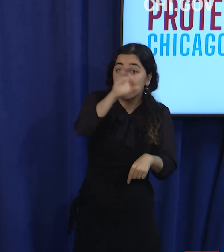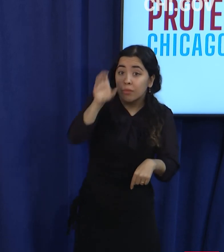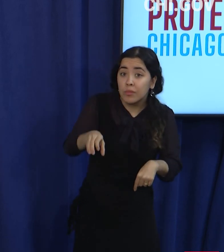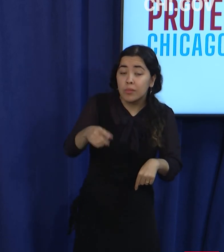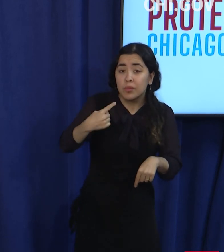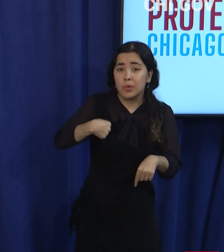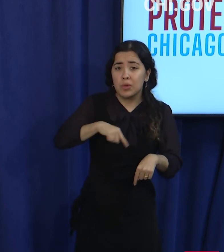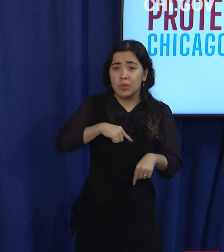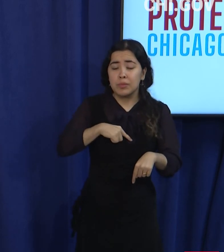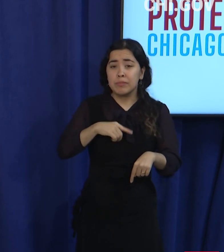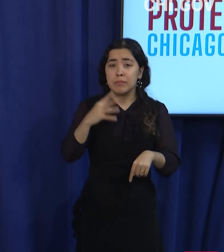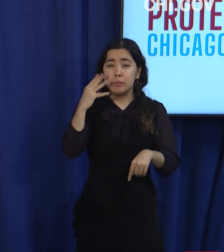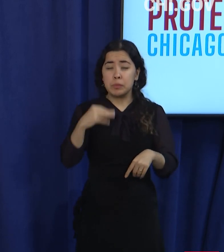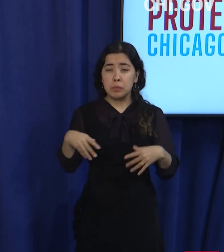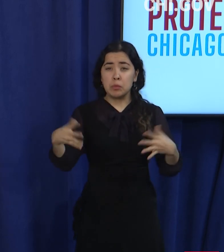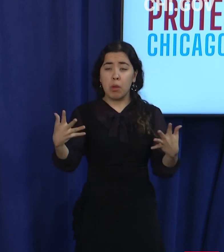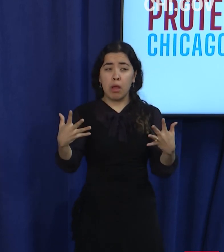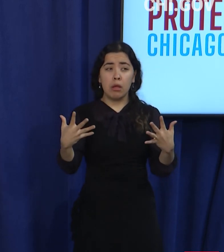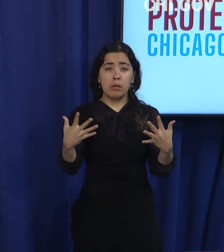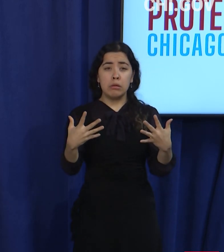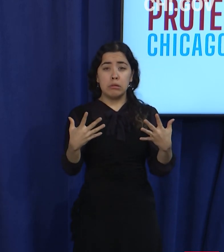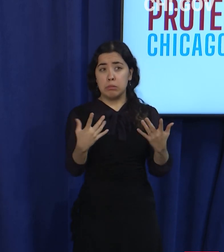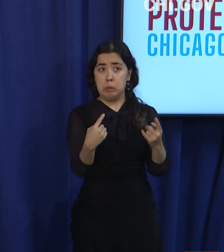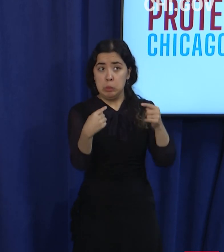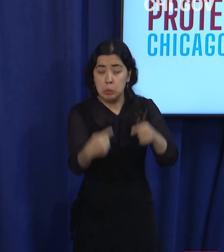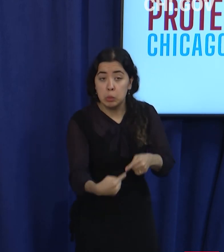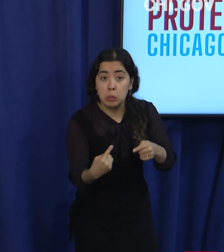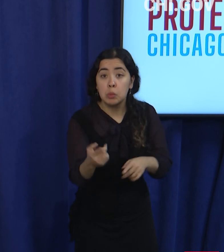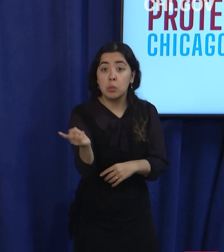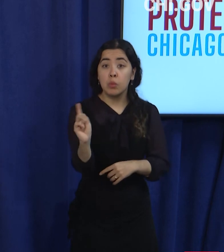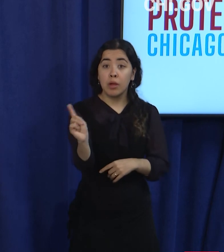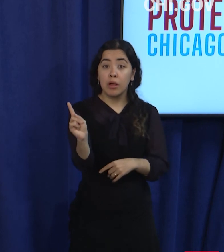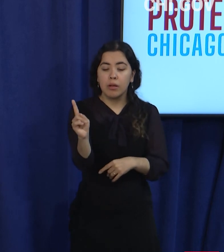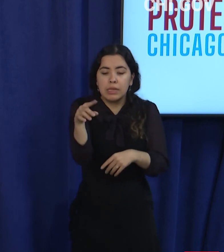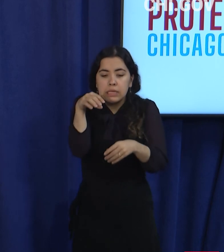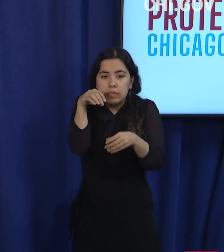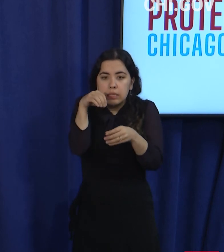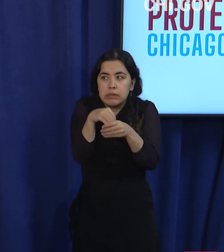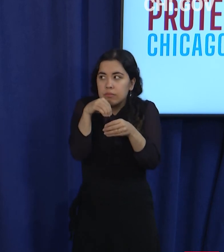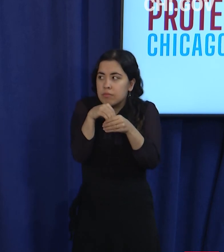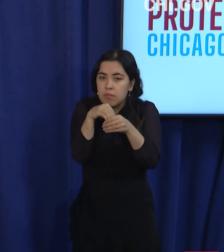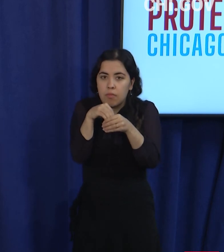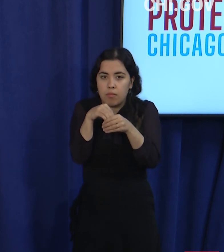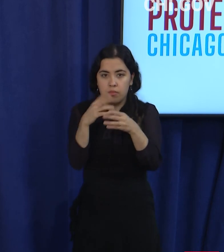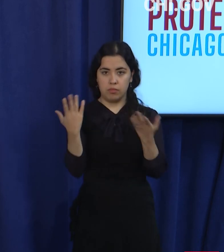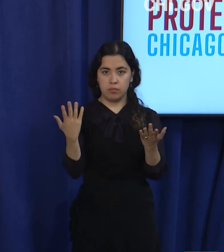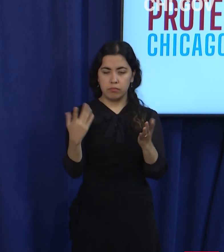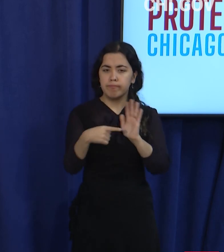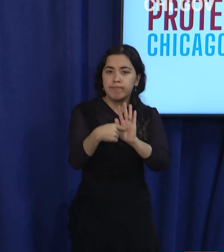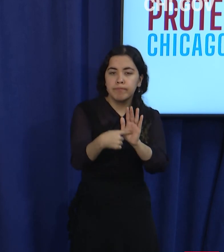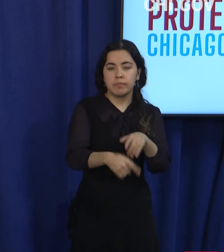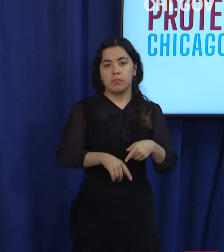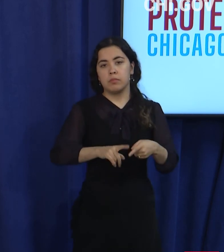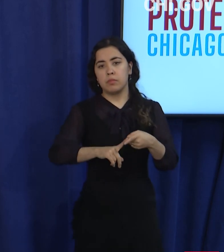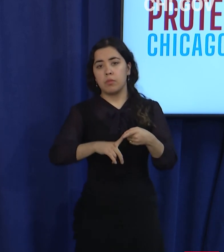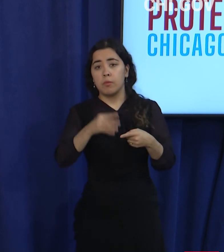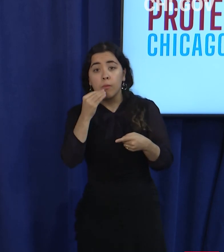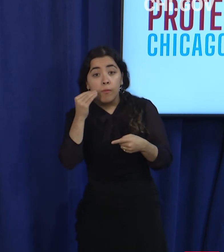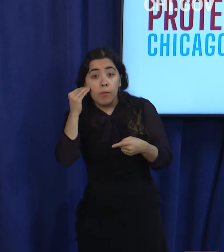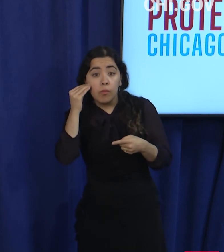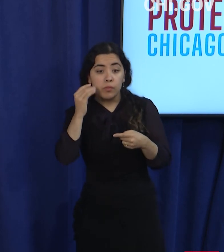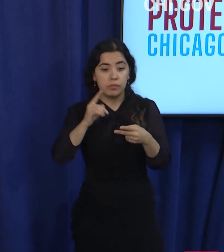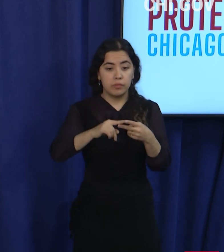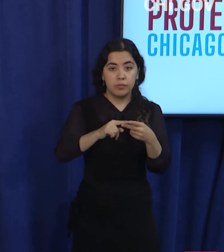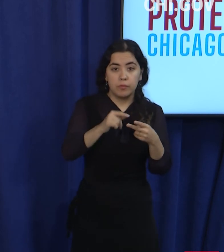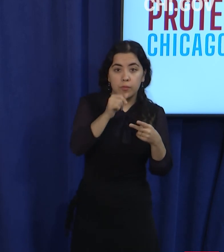for any other place in the state, but where we are most challenged is in those indoor settings, in homes, in private venues.